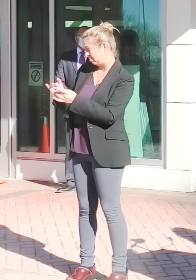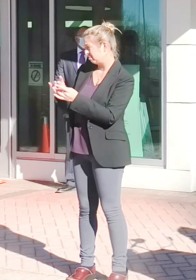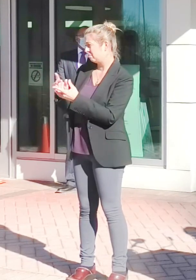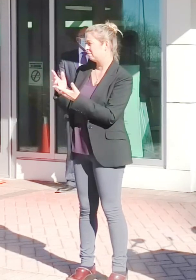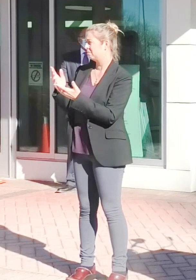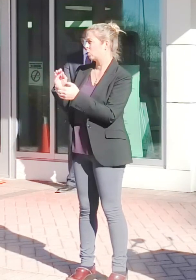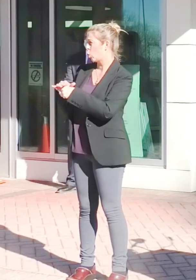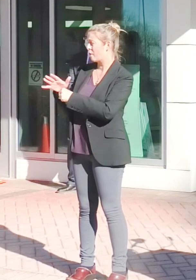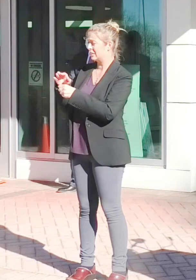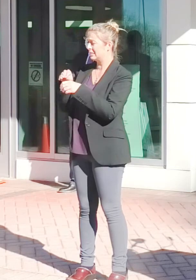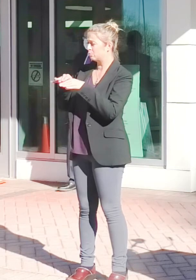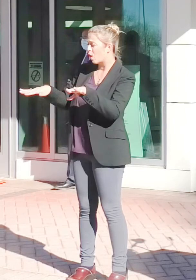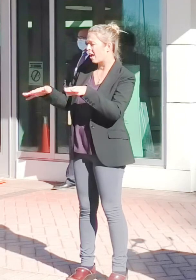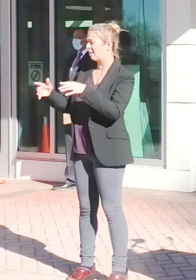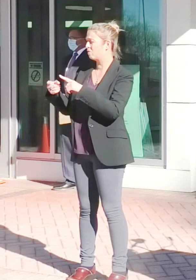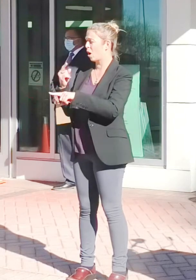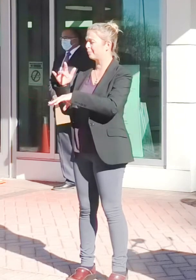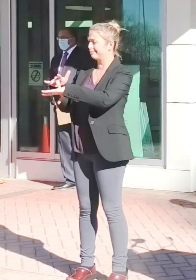So,